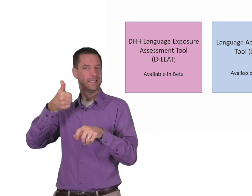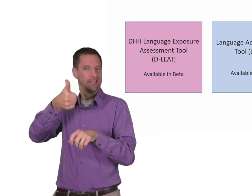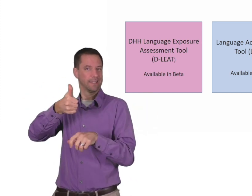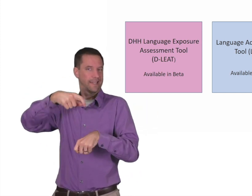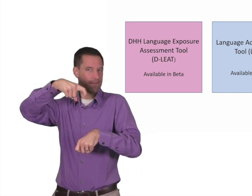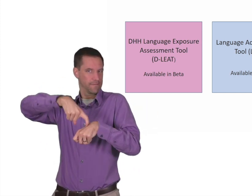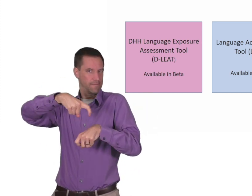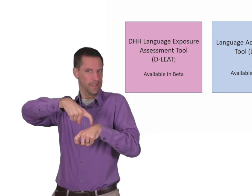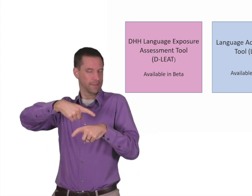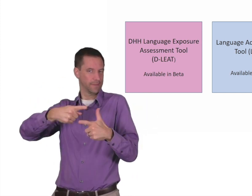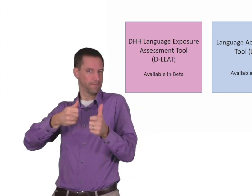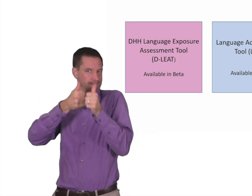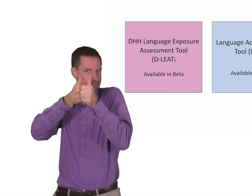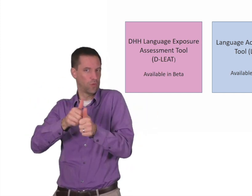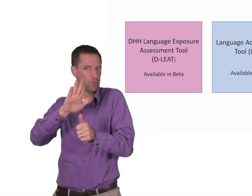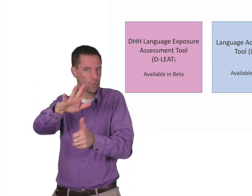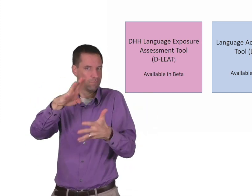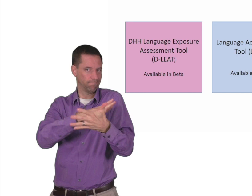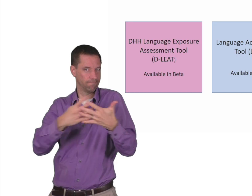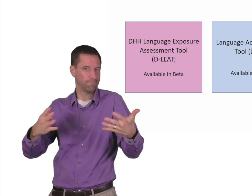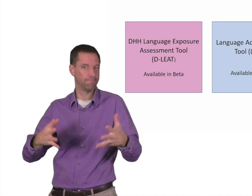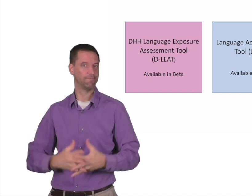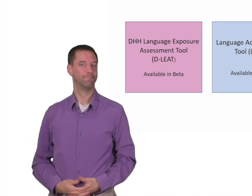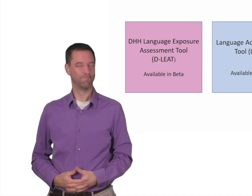free, and it is self-paced.